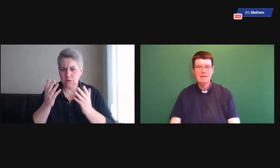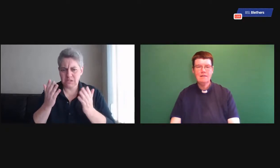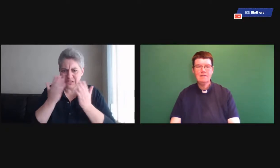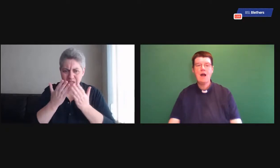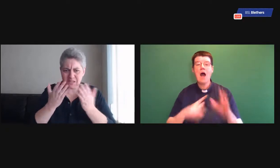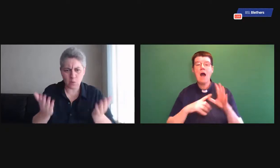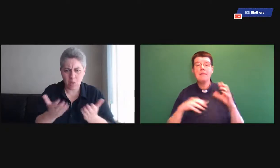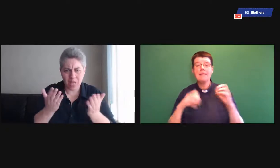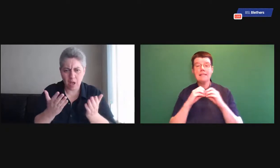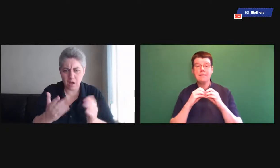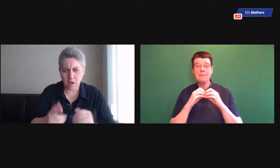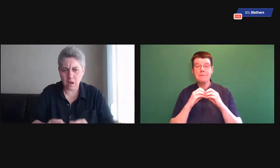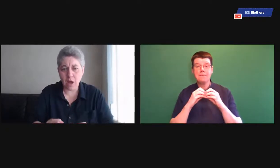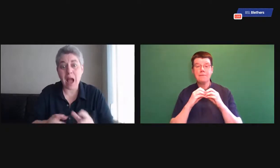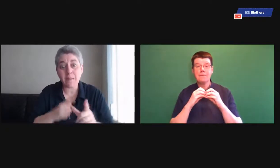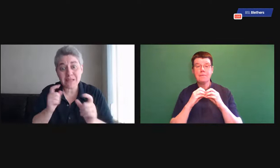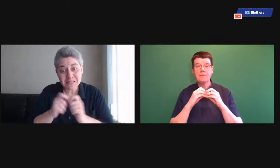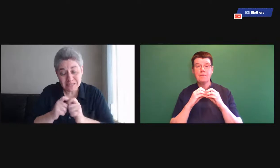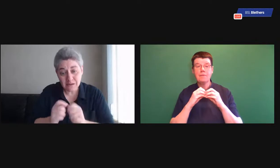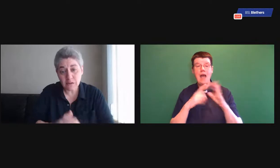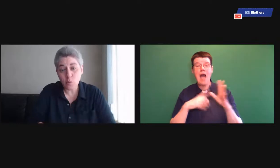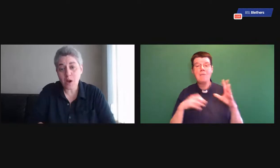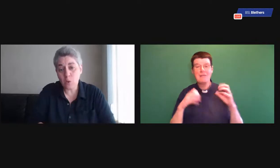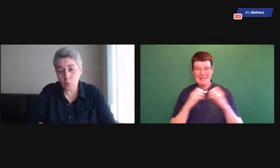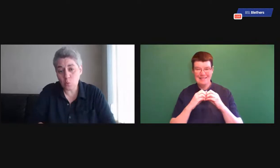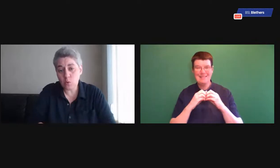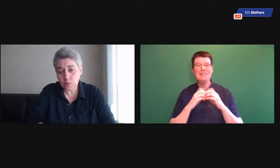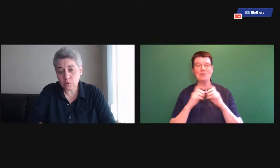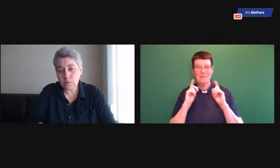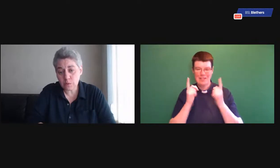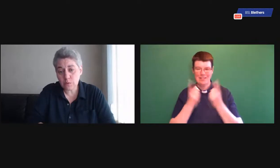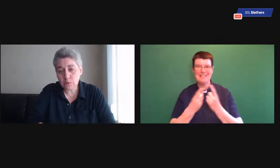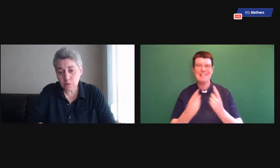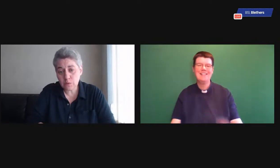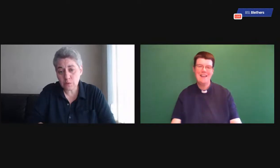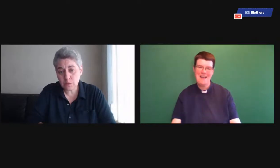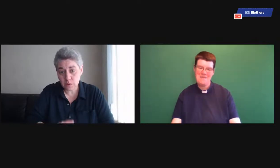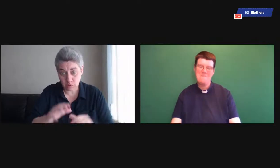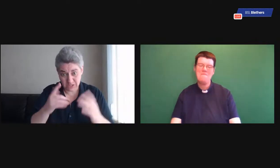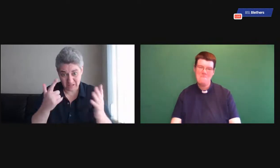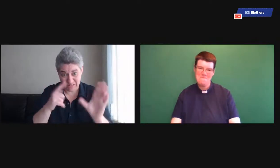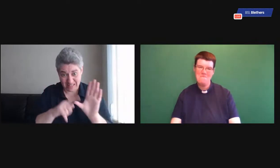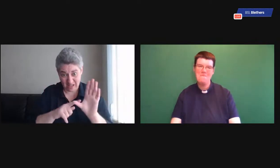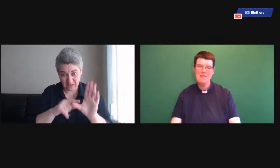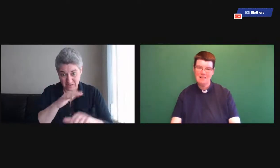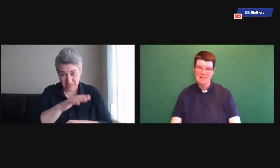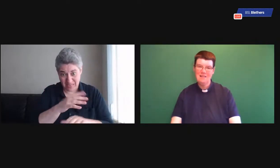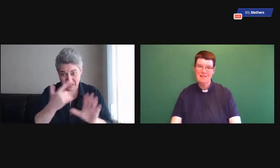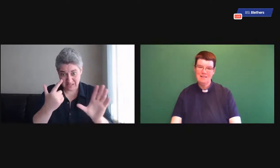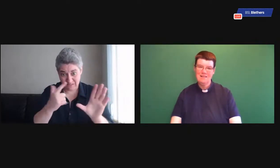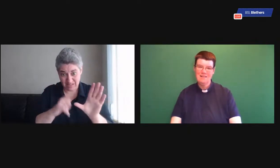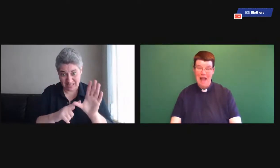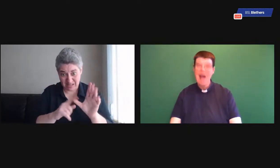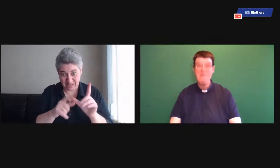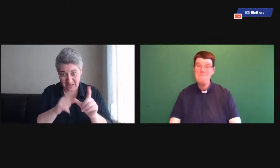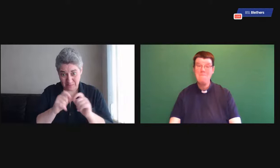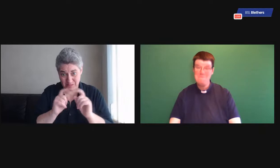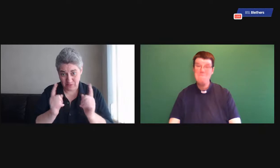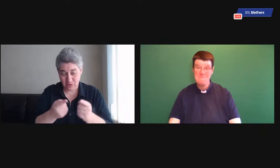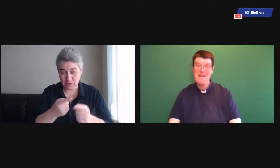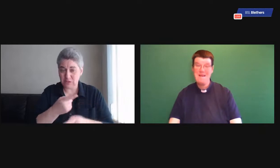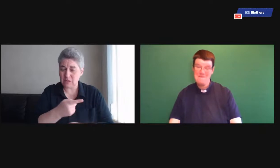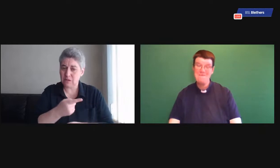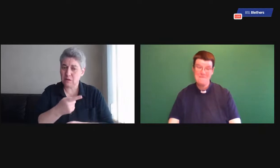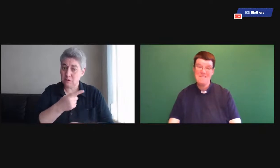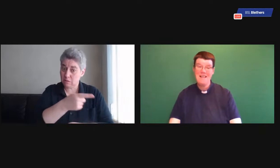what university? Was it a special university? It was in Aberdeen. Aberdeen University. And you were there for